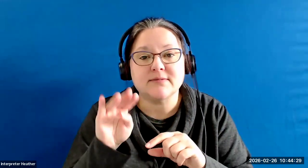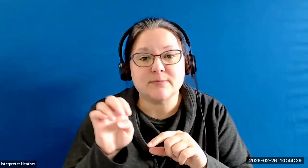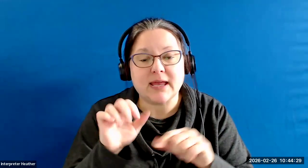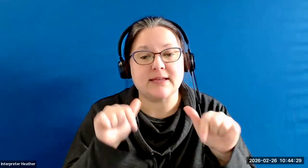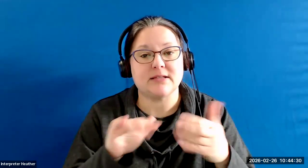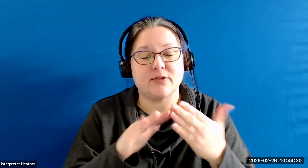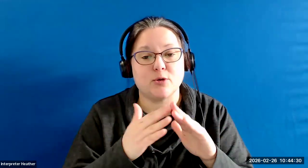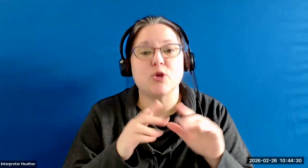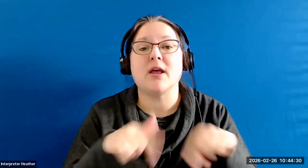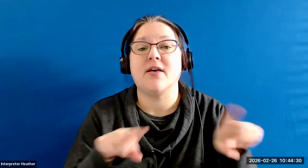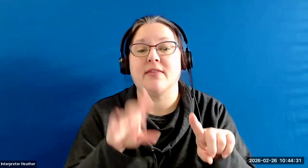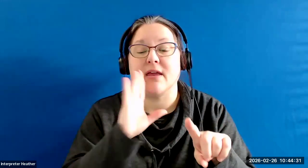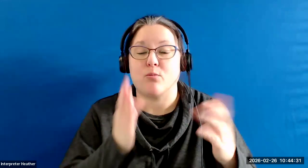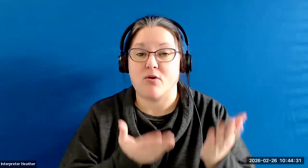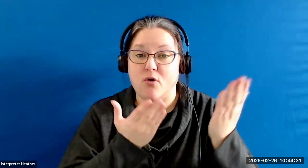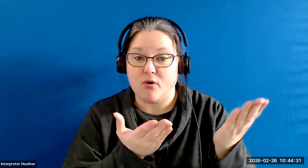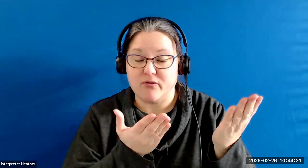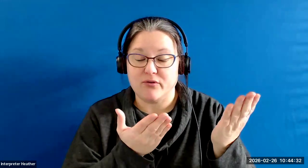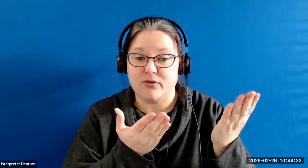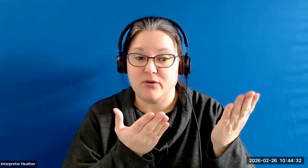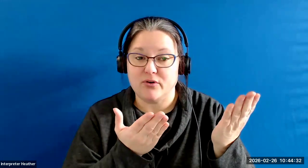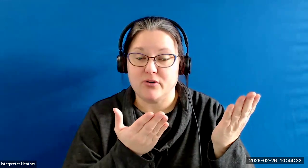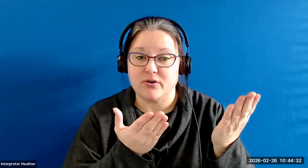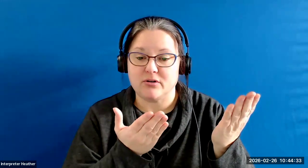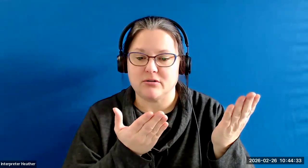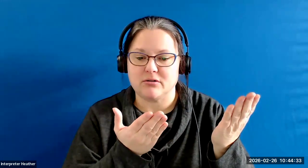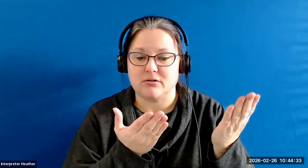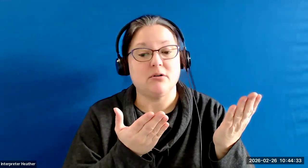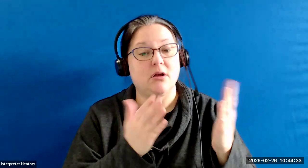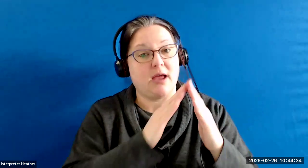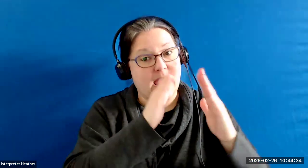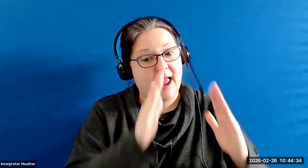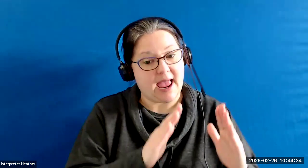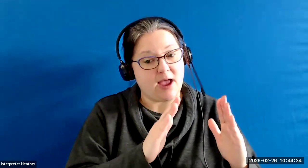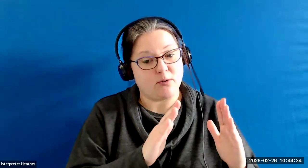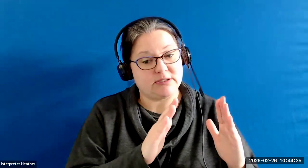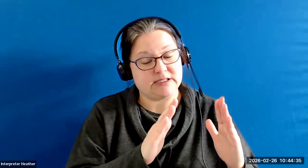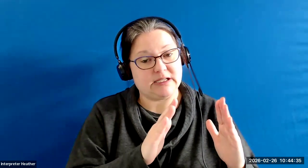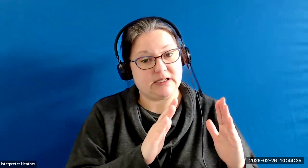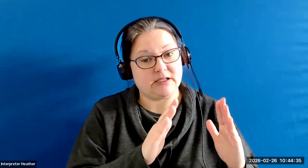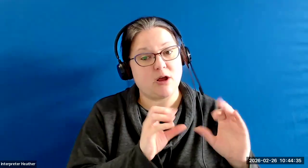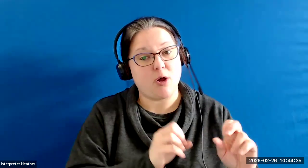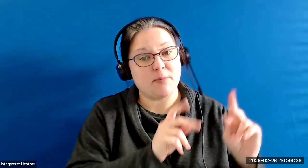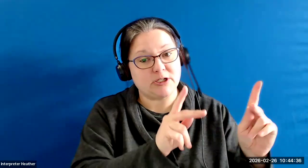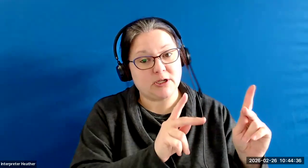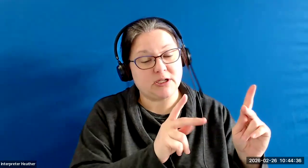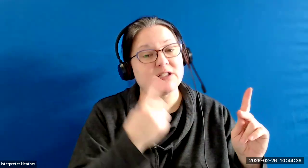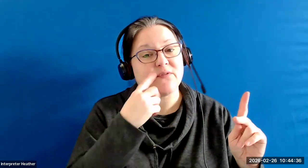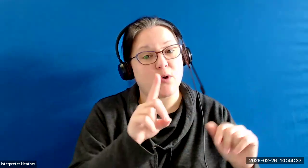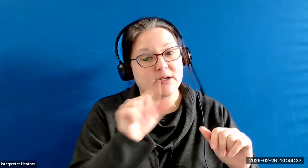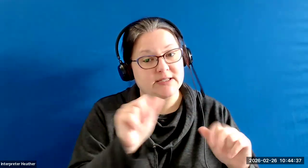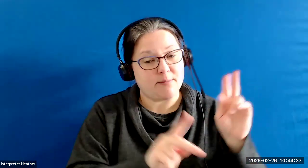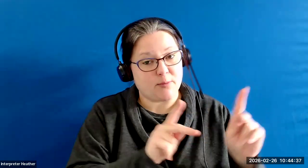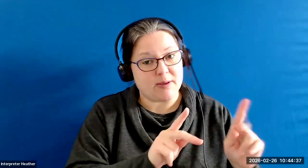not only offer um, some housing opportunities for disabled